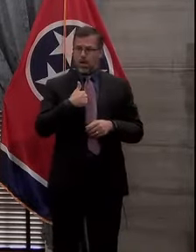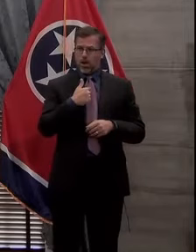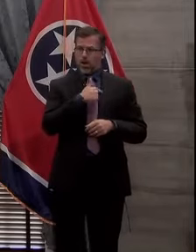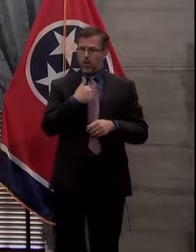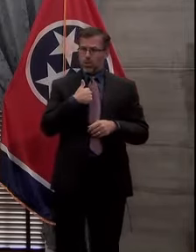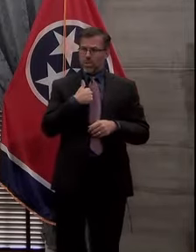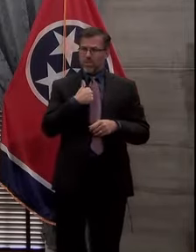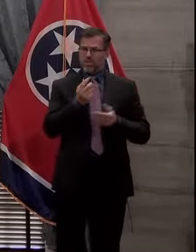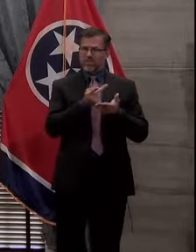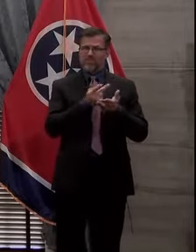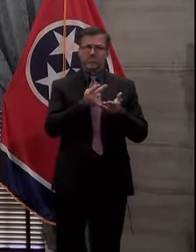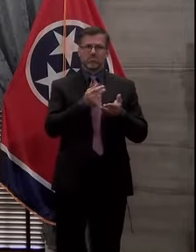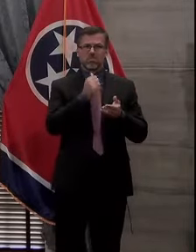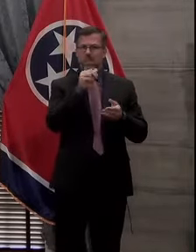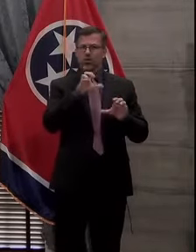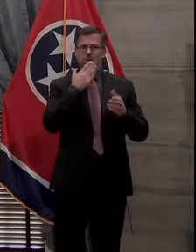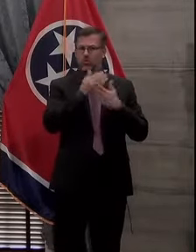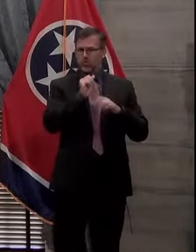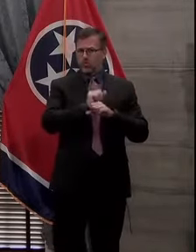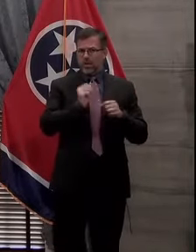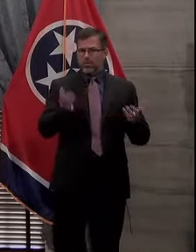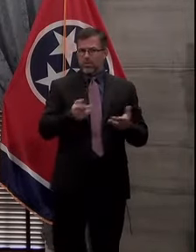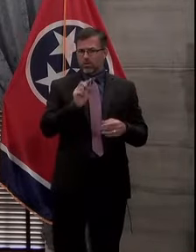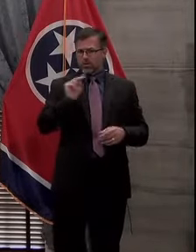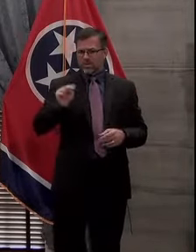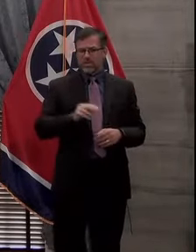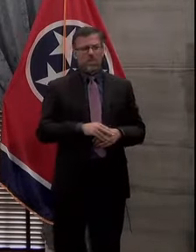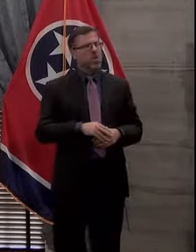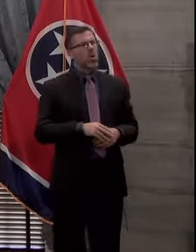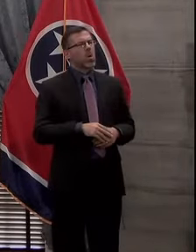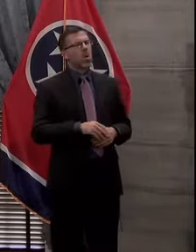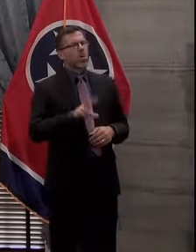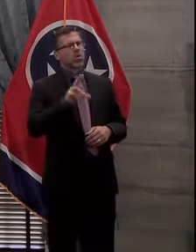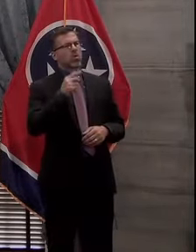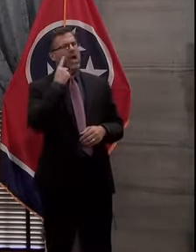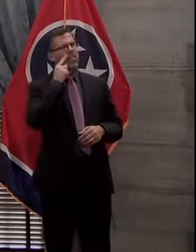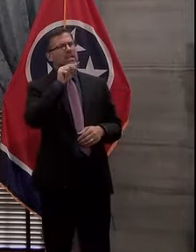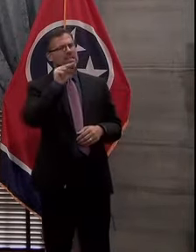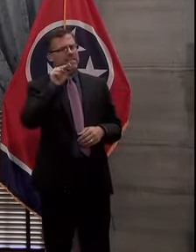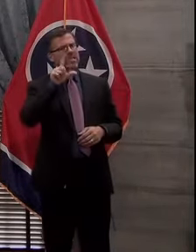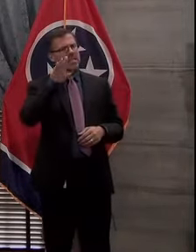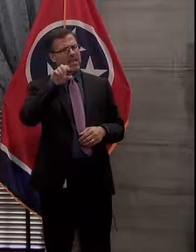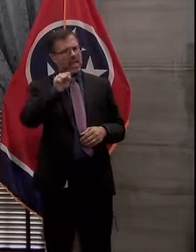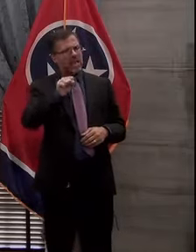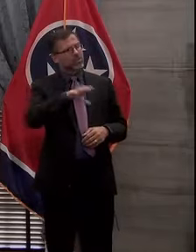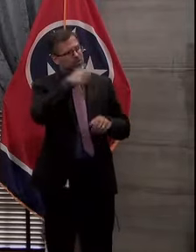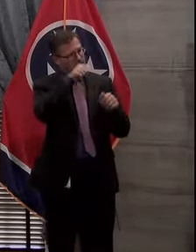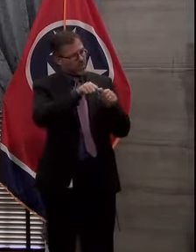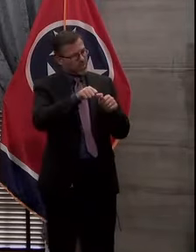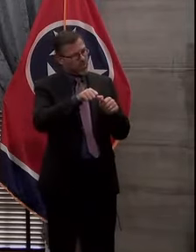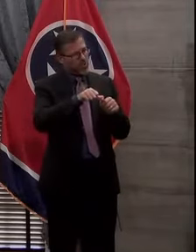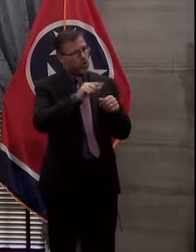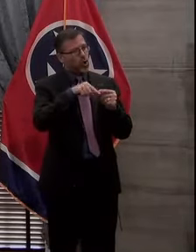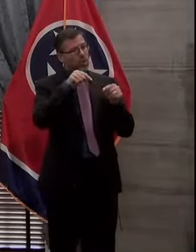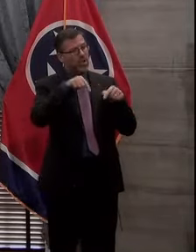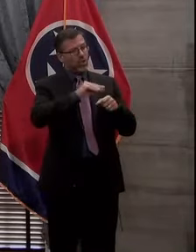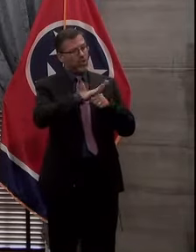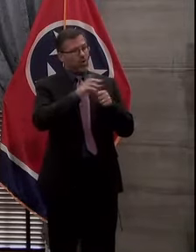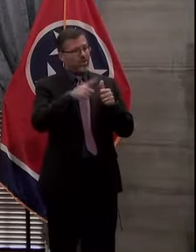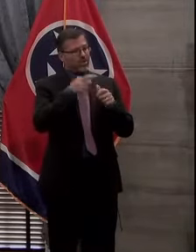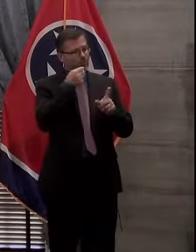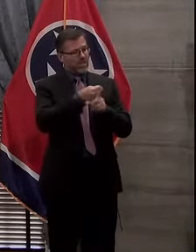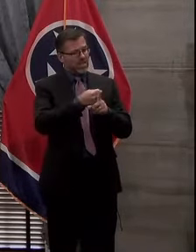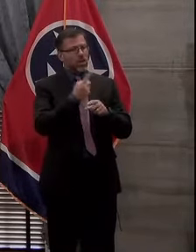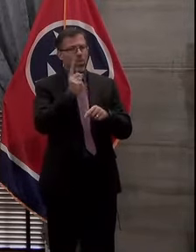Tennesseans? I think Tennesseans have really stepped up, and particularly Tennessee Labs. You'll remember early in this, it was one of